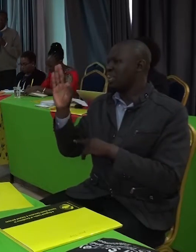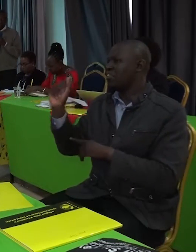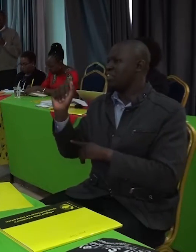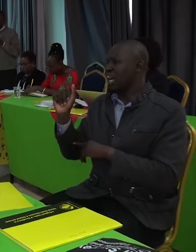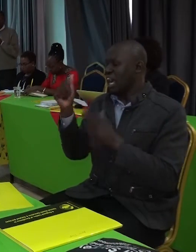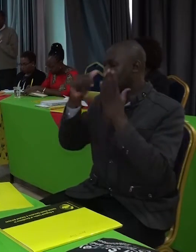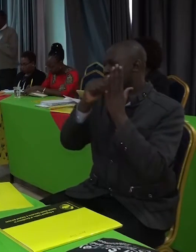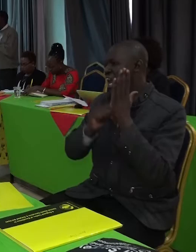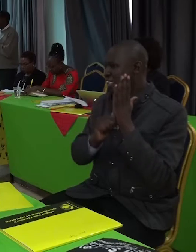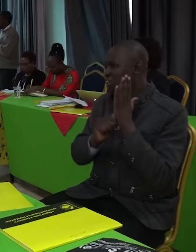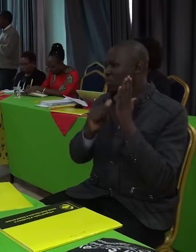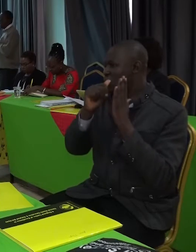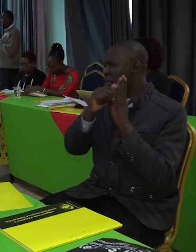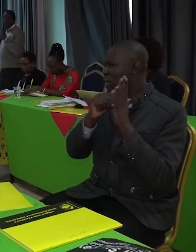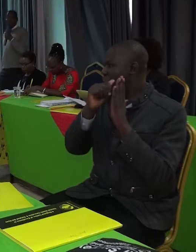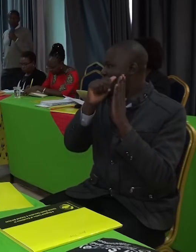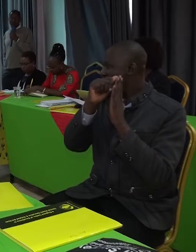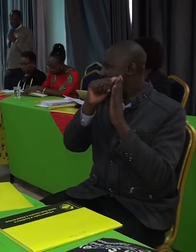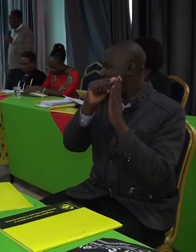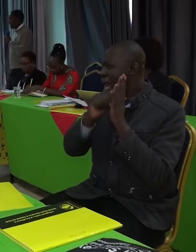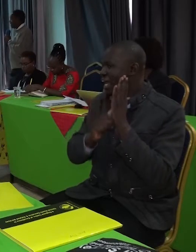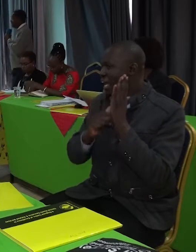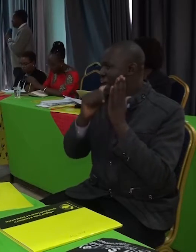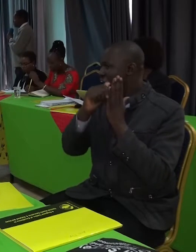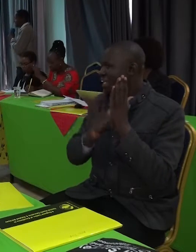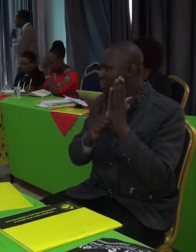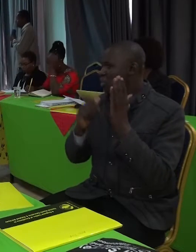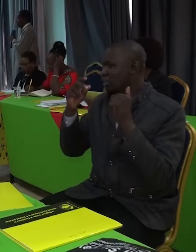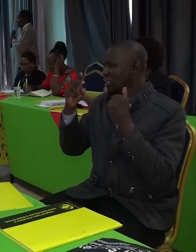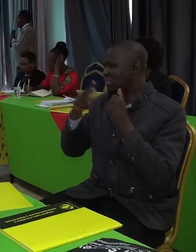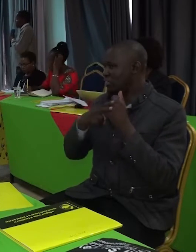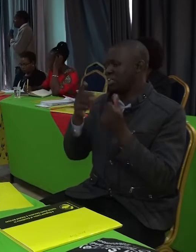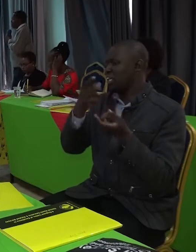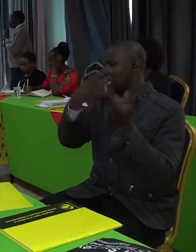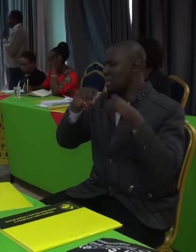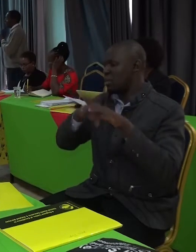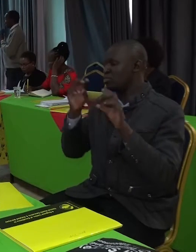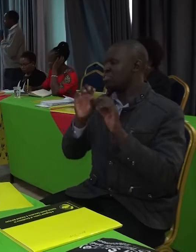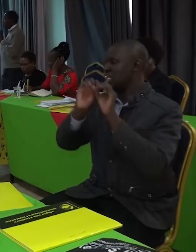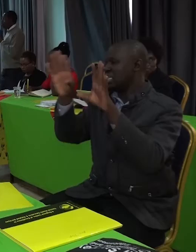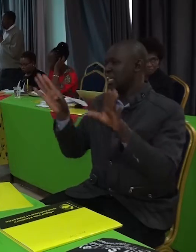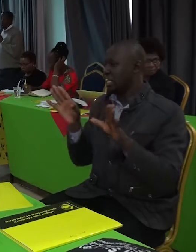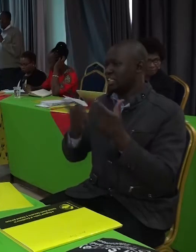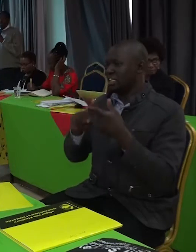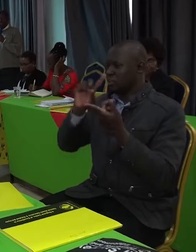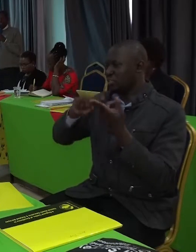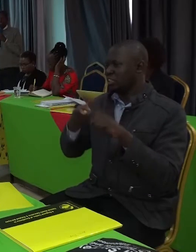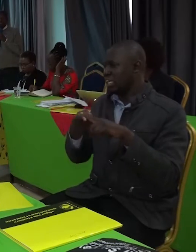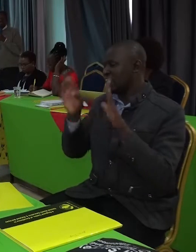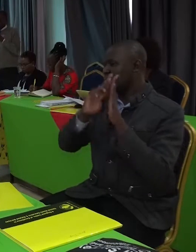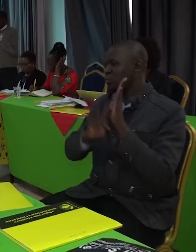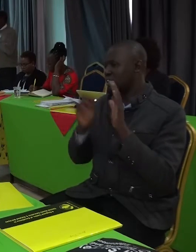Article 7 came out very clearly for that purpose in Jomtien. Then we have got the standard rules